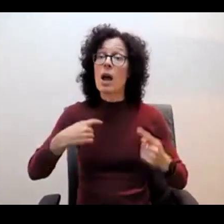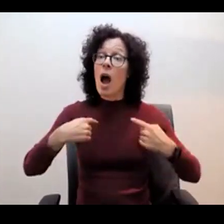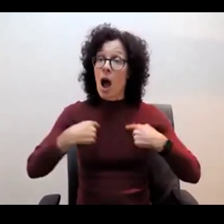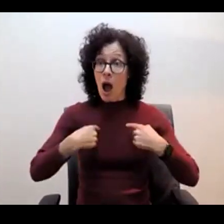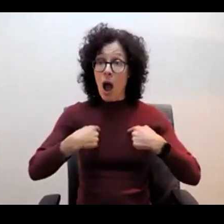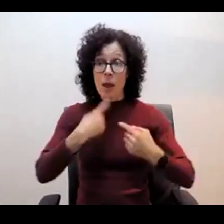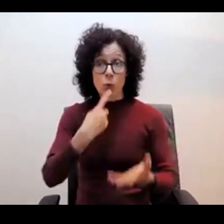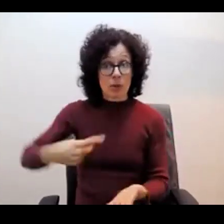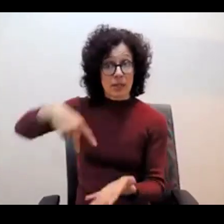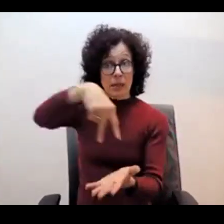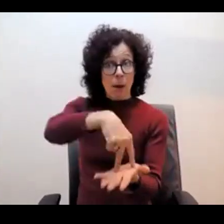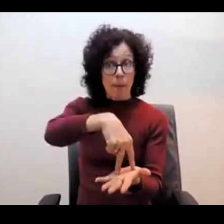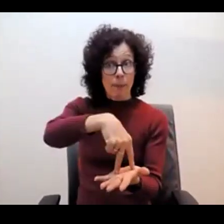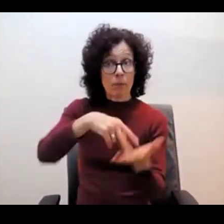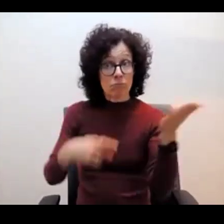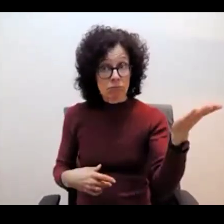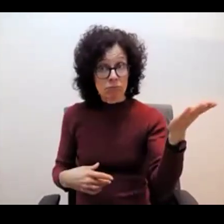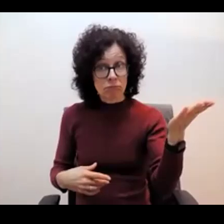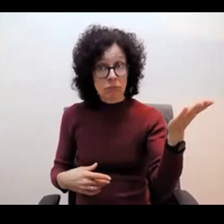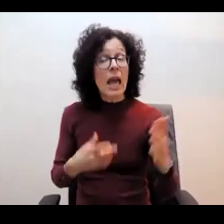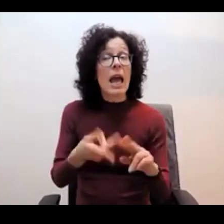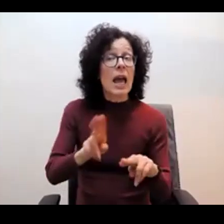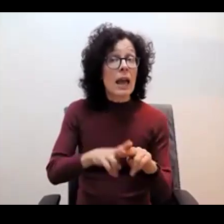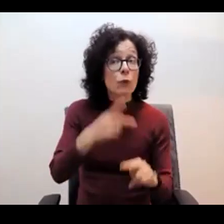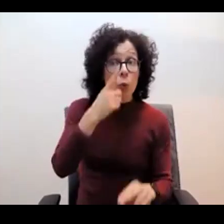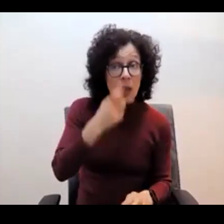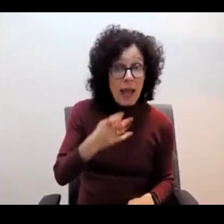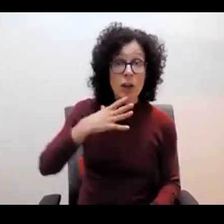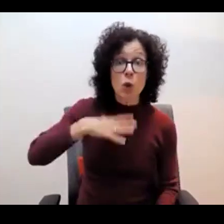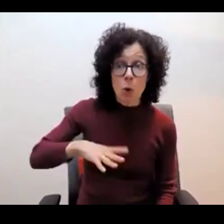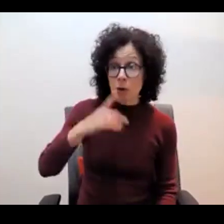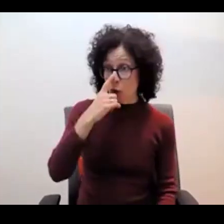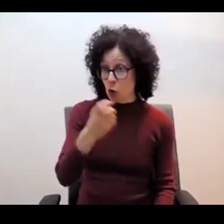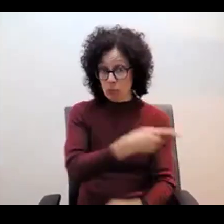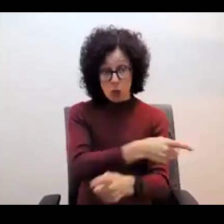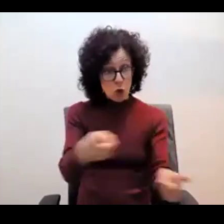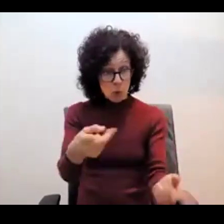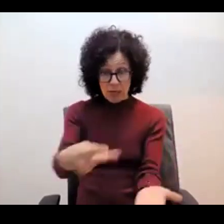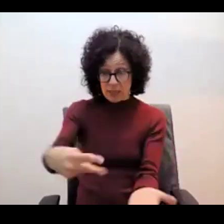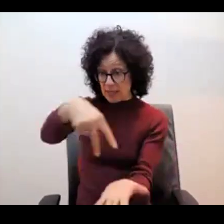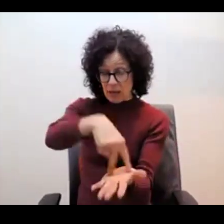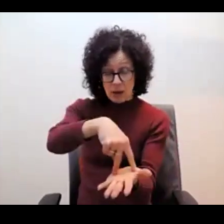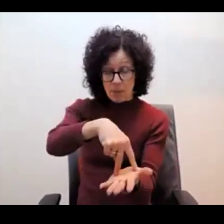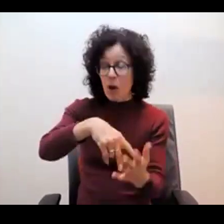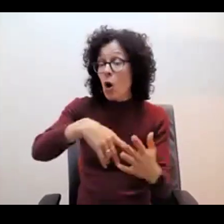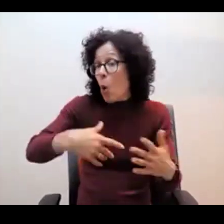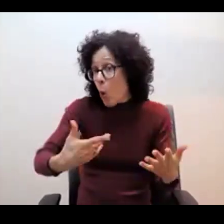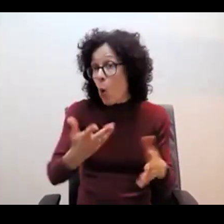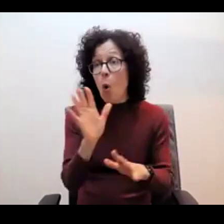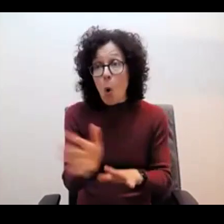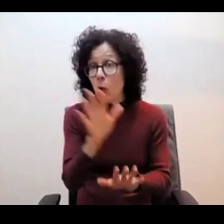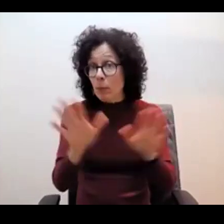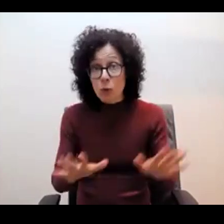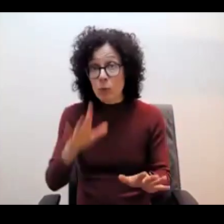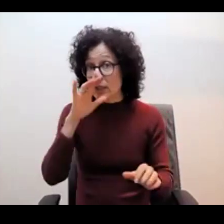feet. If you can and you want to, please feel free to do that. But all these movements, they can really be done